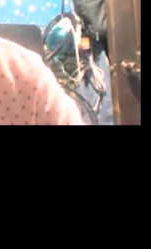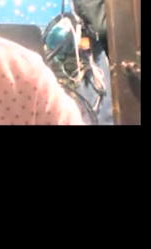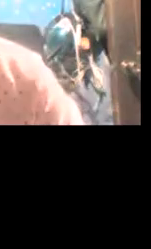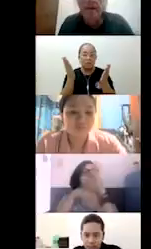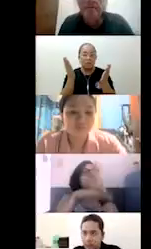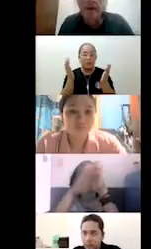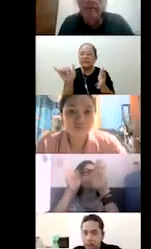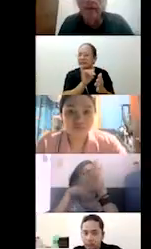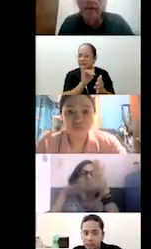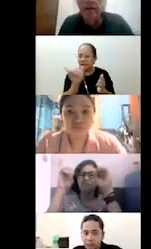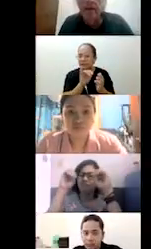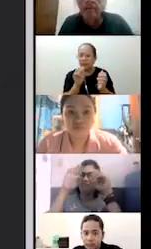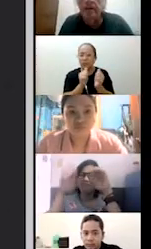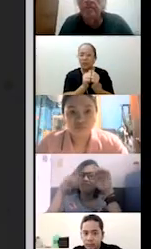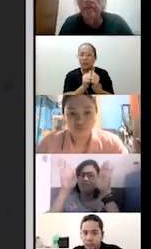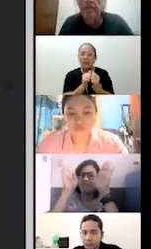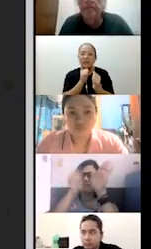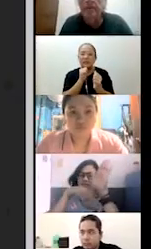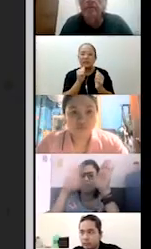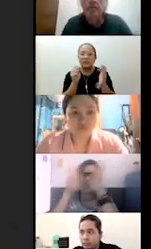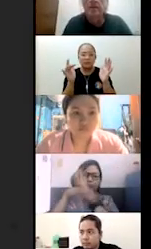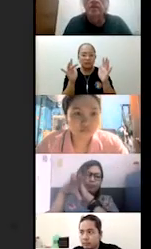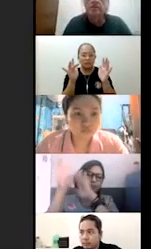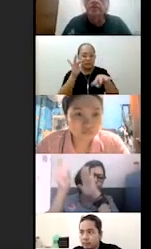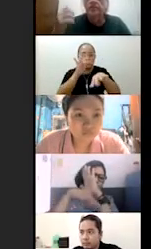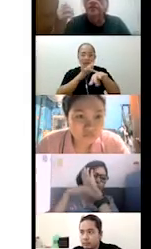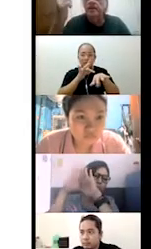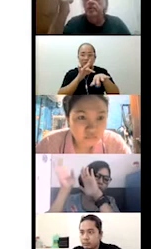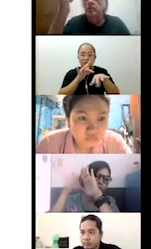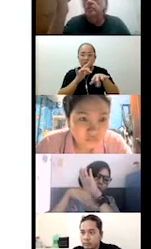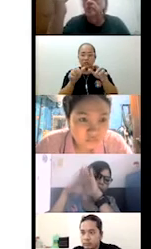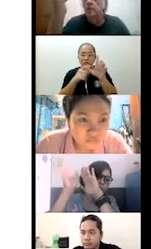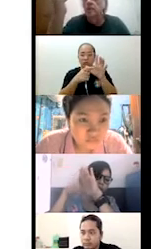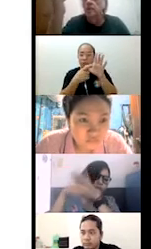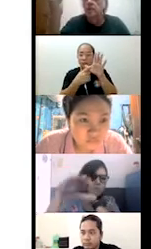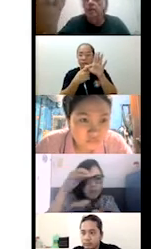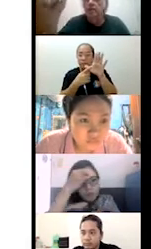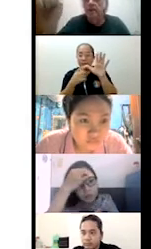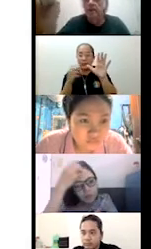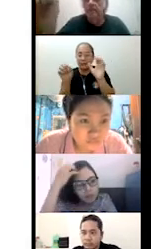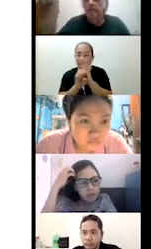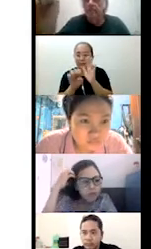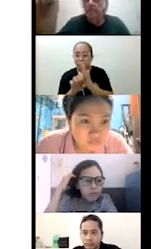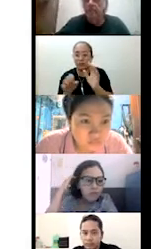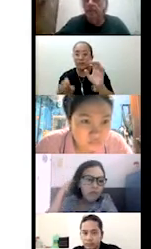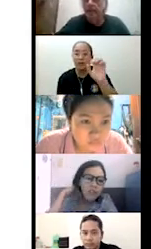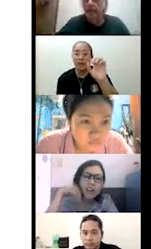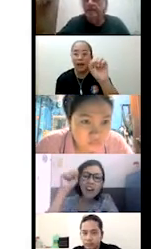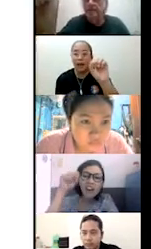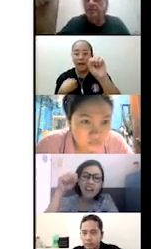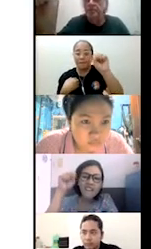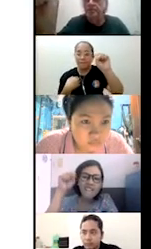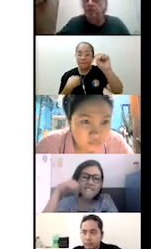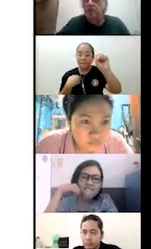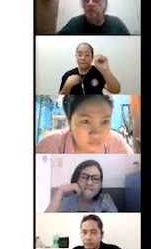it's the same thing as not making contact with the thumb. So for example, when you have like an